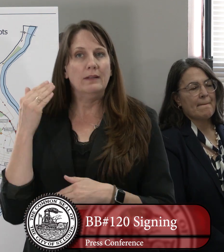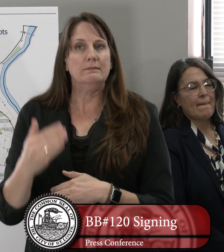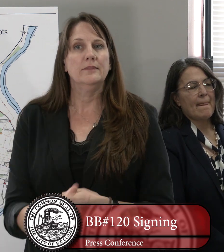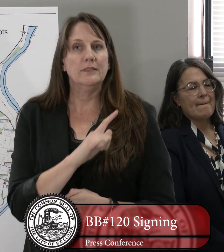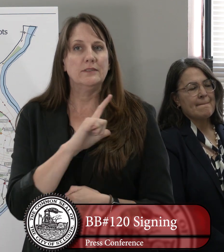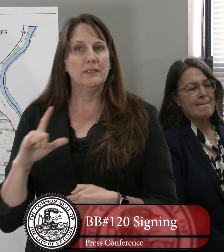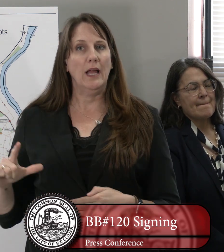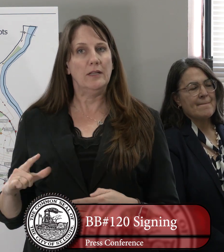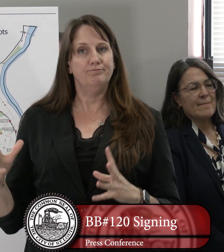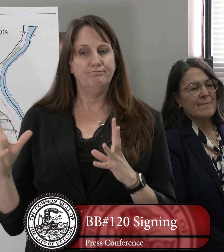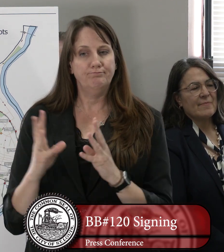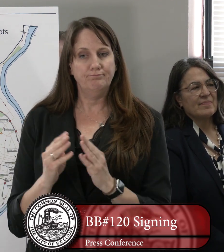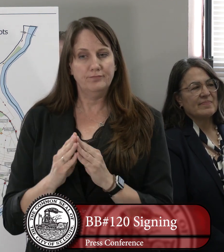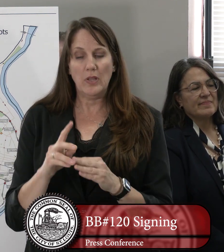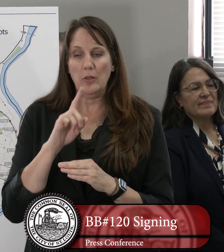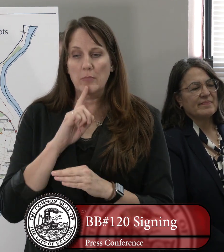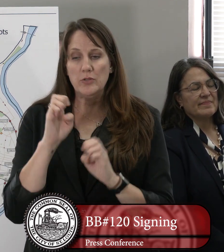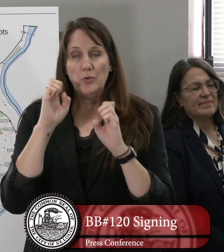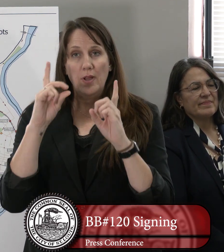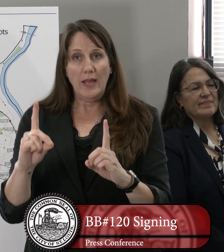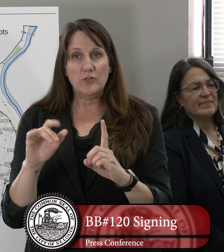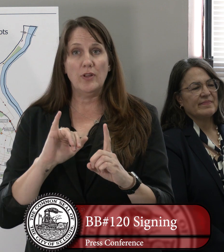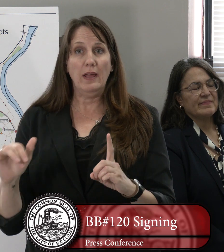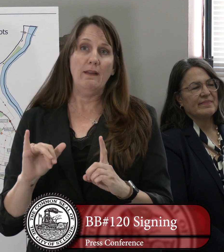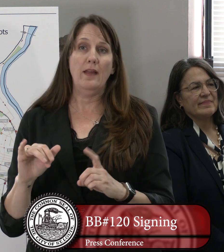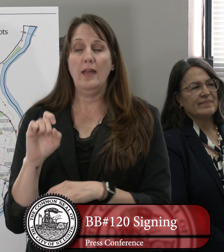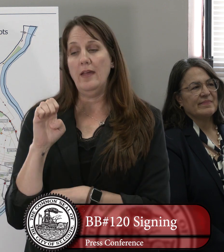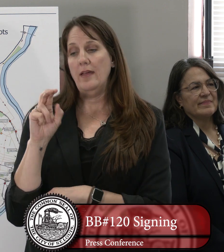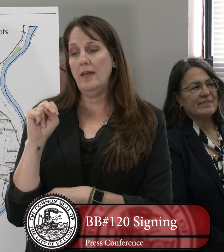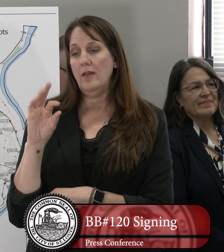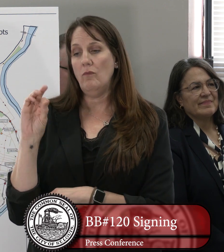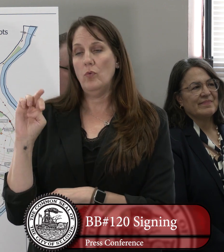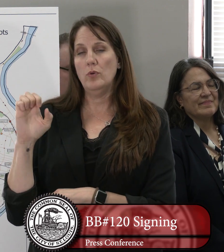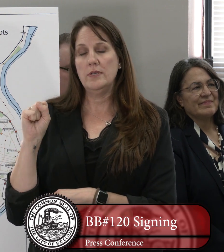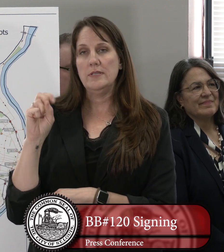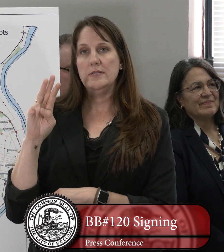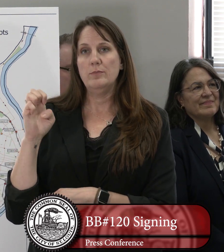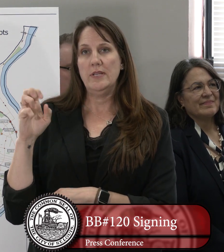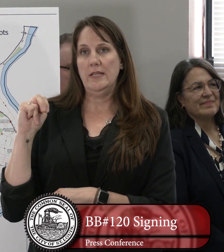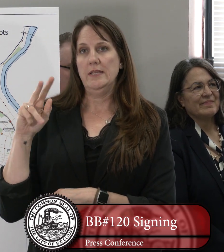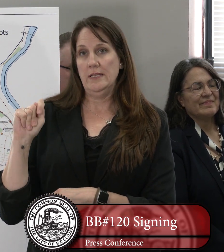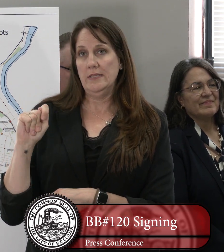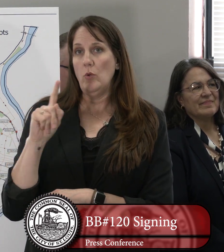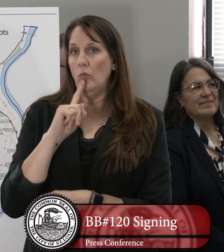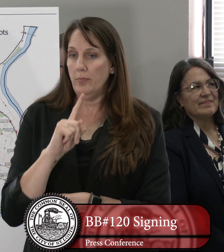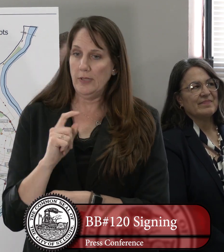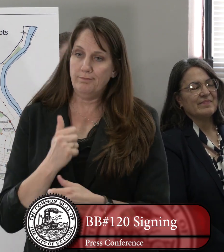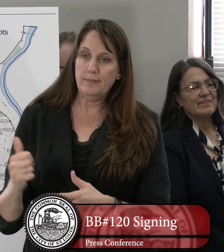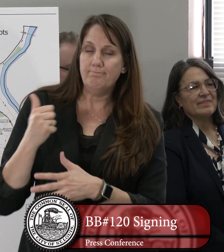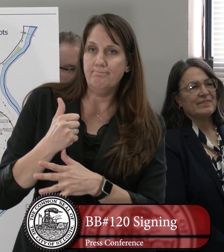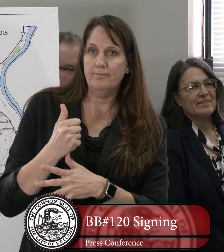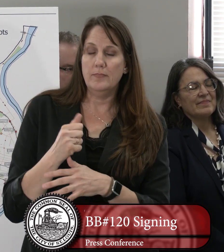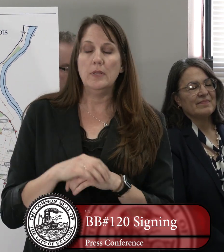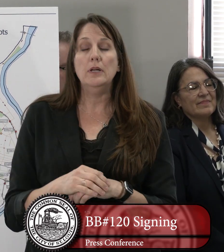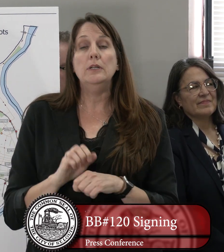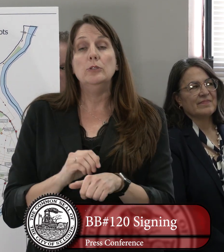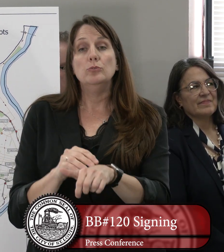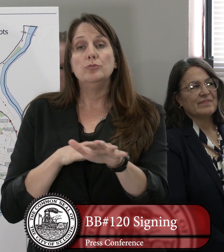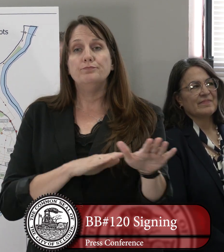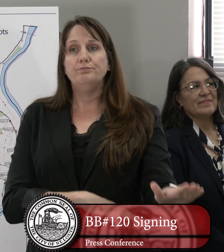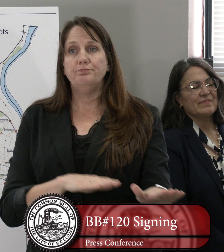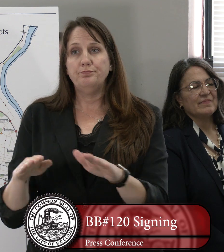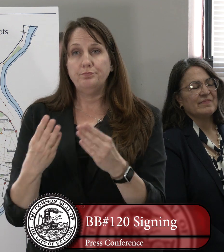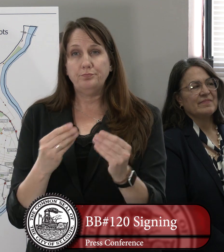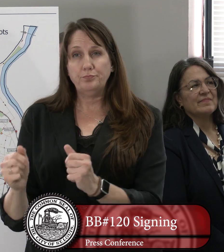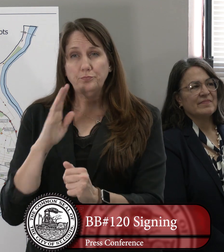and enforcement are top of mind and top of our legislative priorities. While traffic calming solutions will require time for